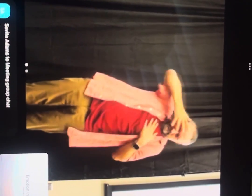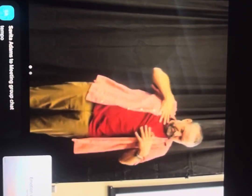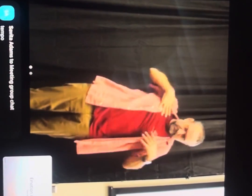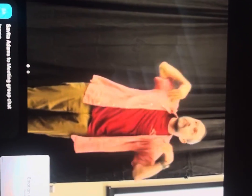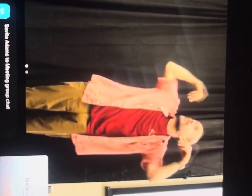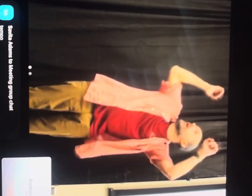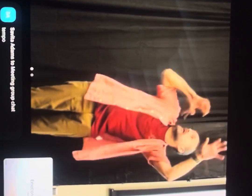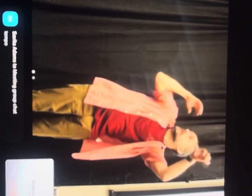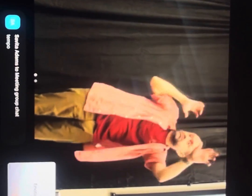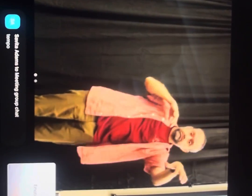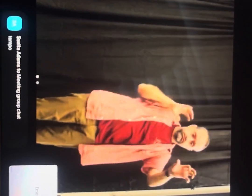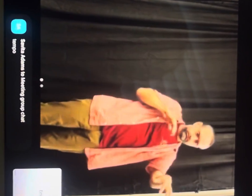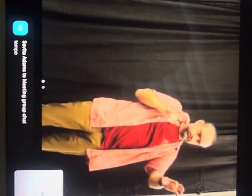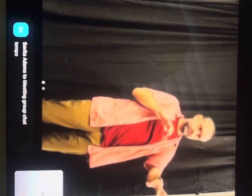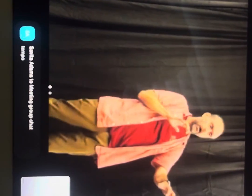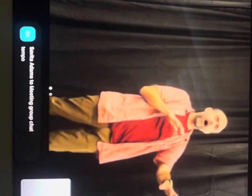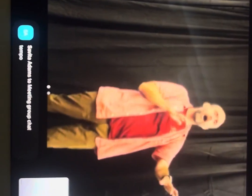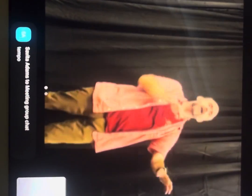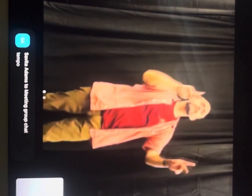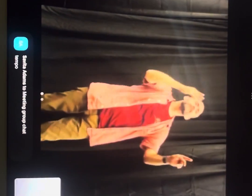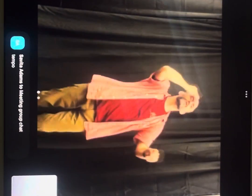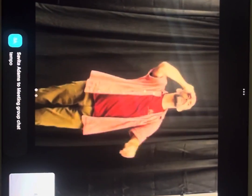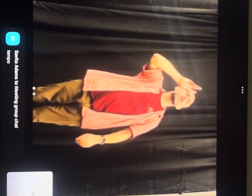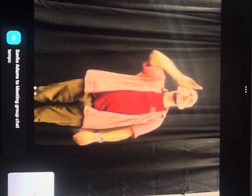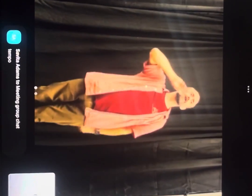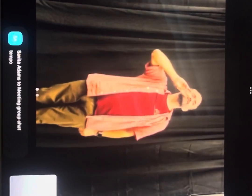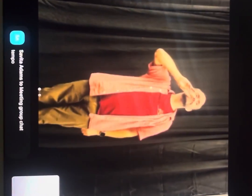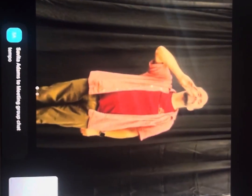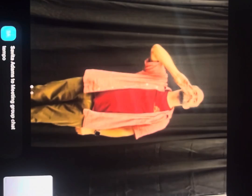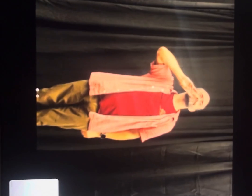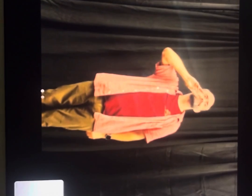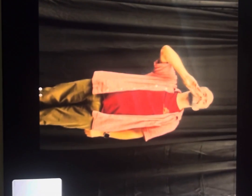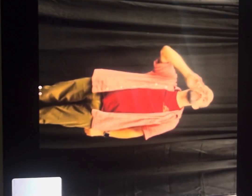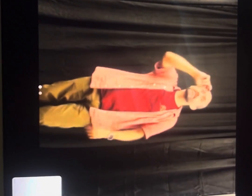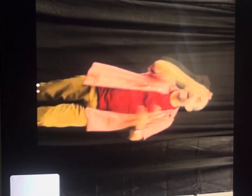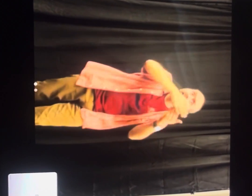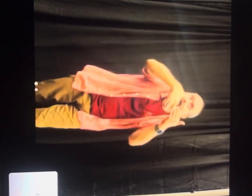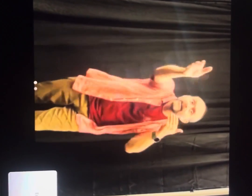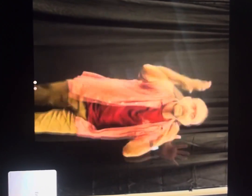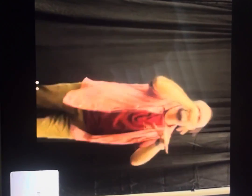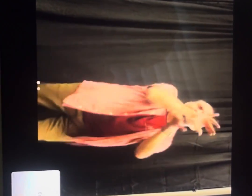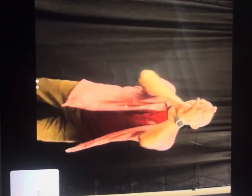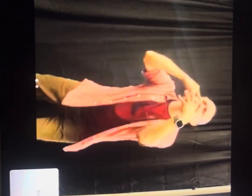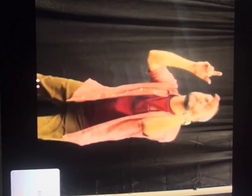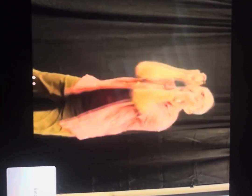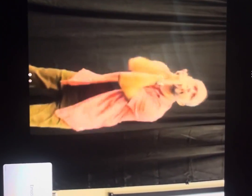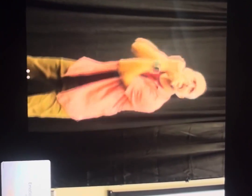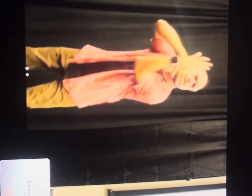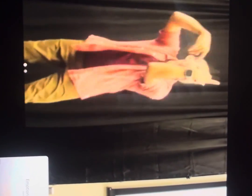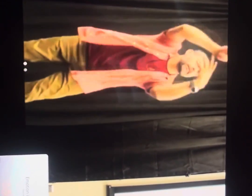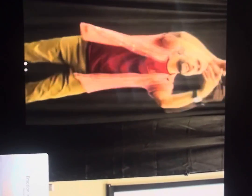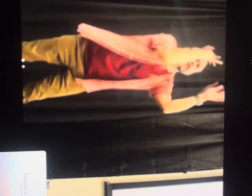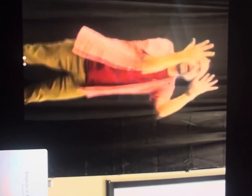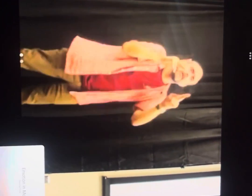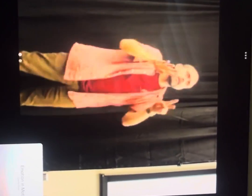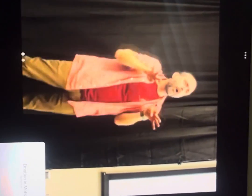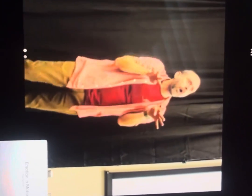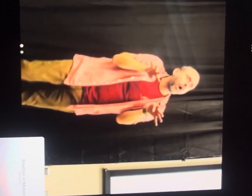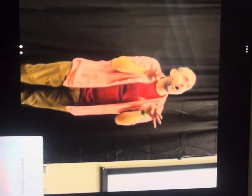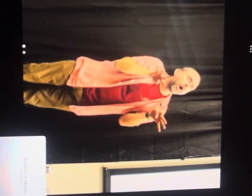Like getting hit on the, just feeling a droplet of water coming down from the sky. And then from there on out,